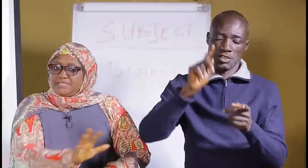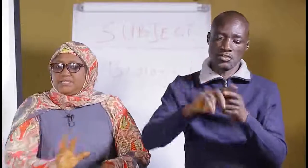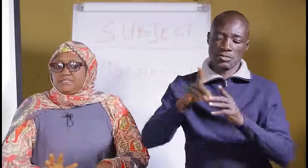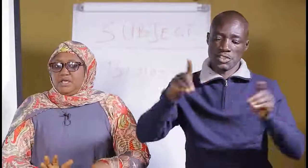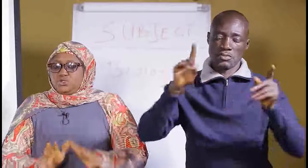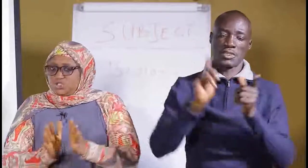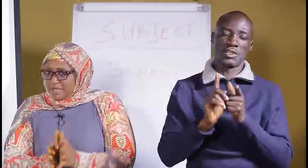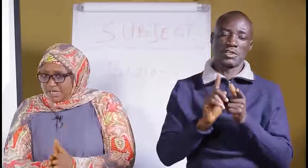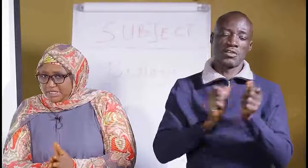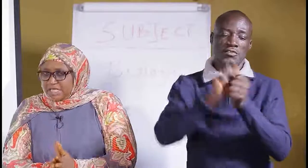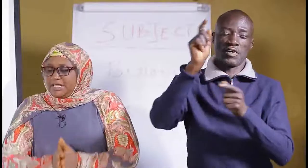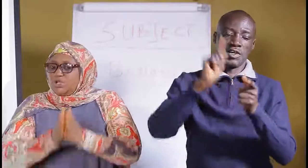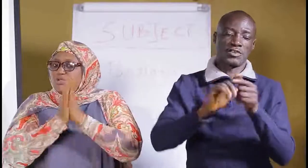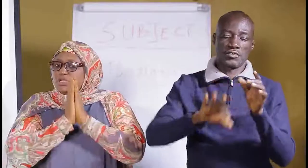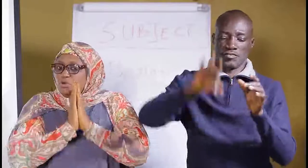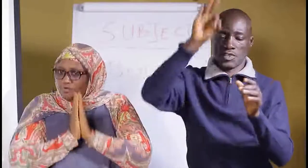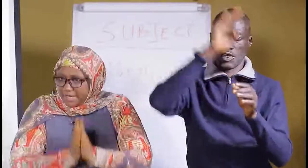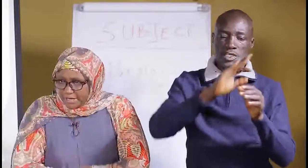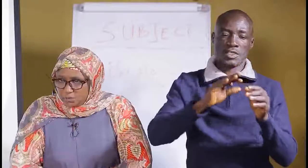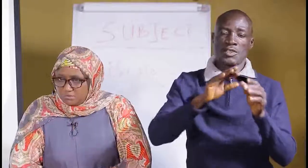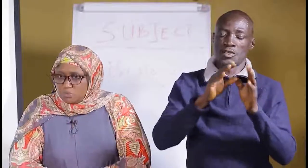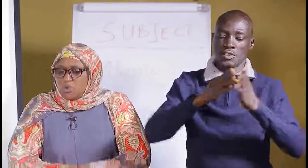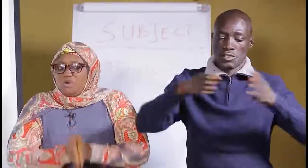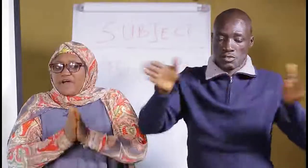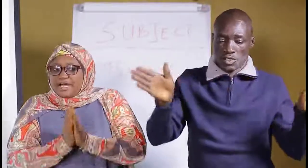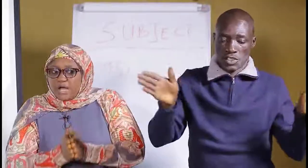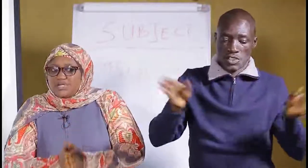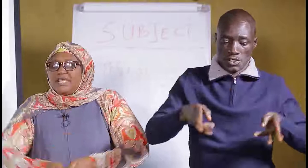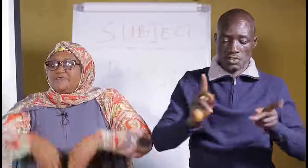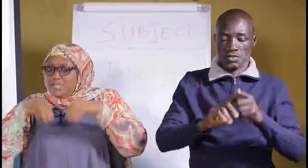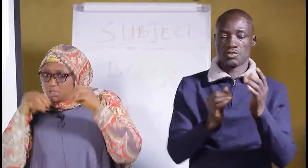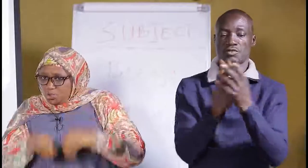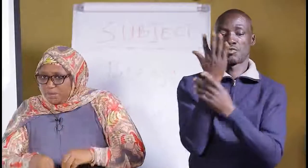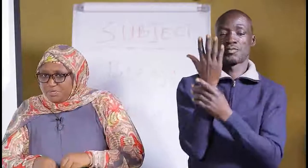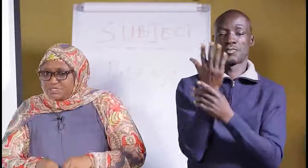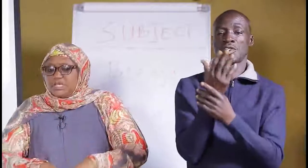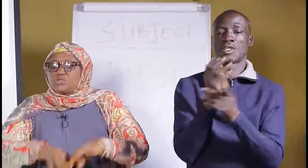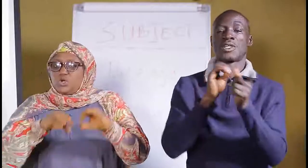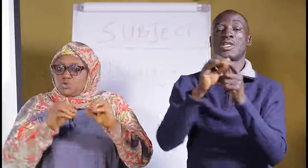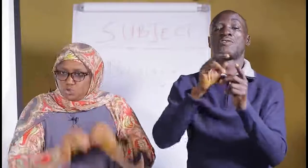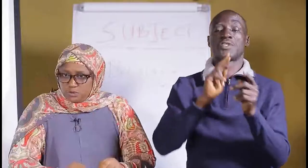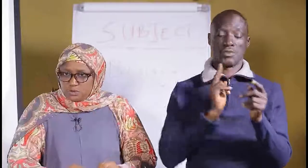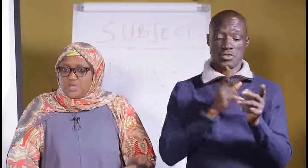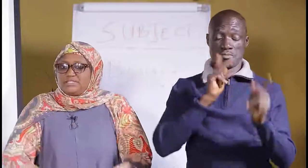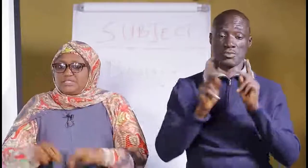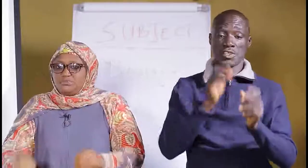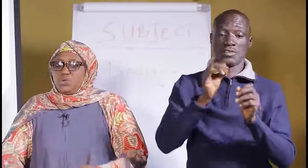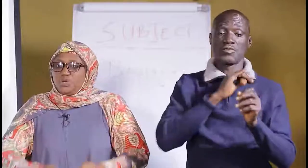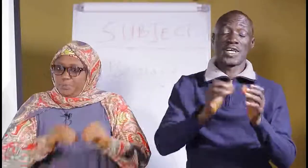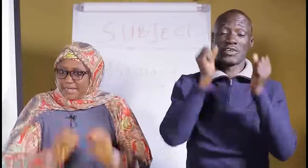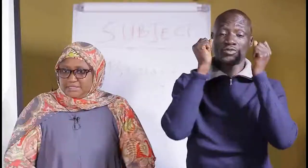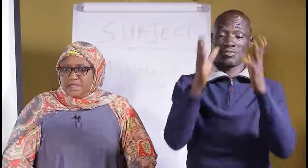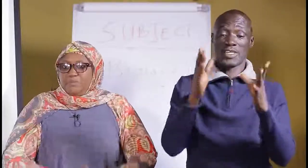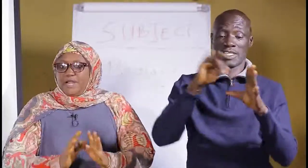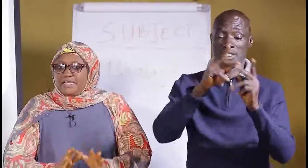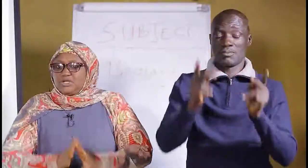suitable places to germinate. They don't mean overcrowding. Overcrowding, even in human beings, is not good. So it's the same thing